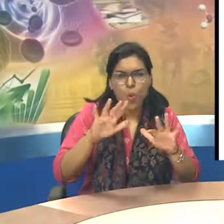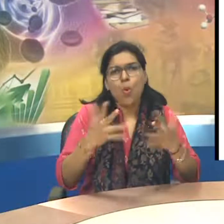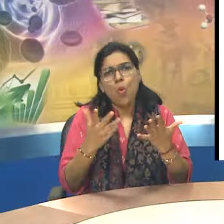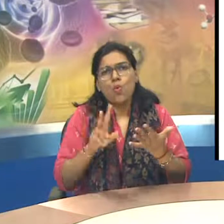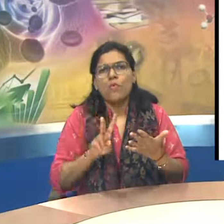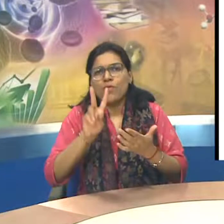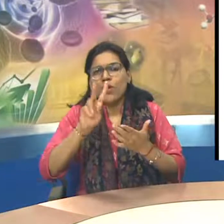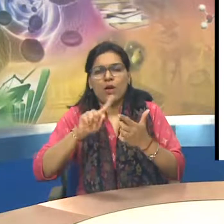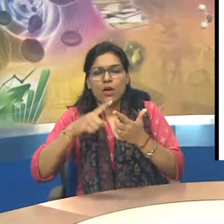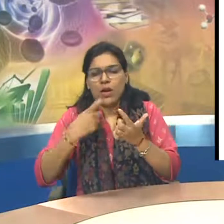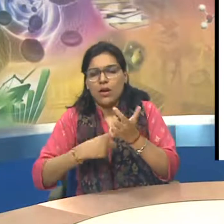communication